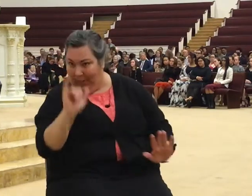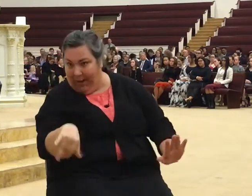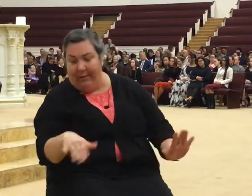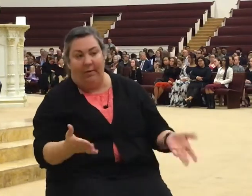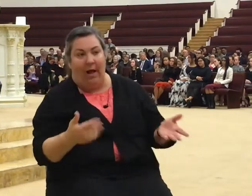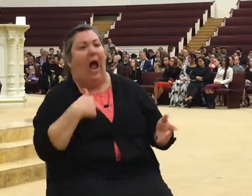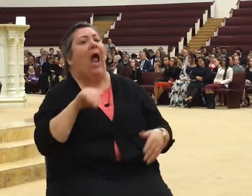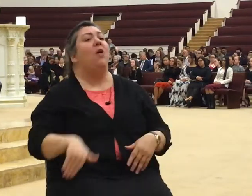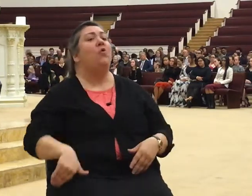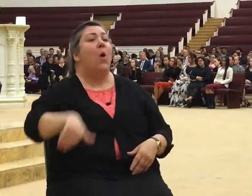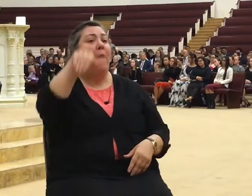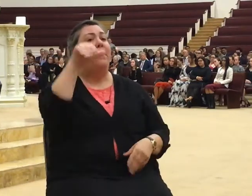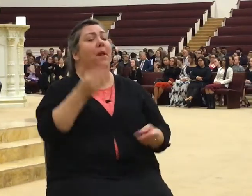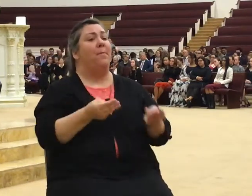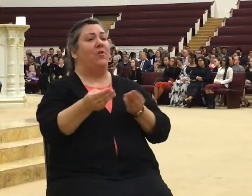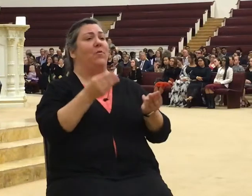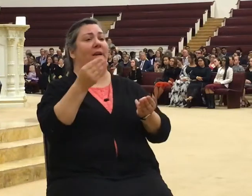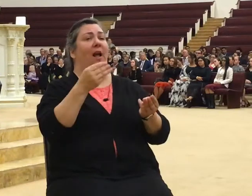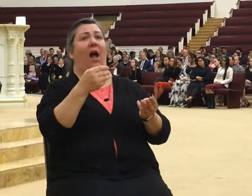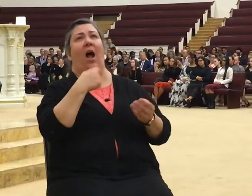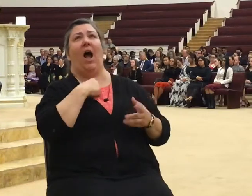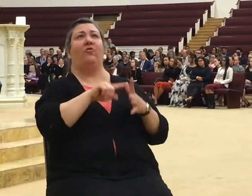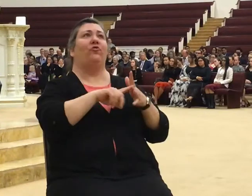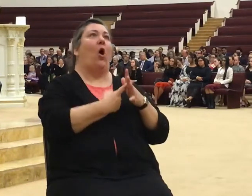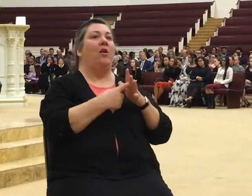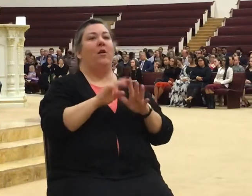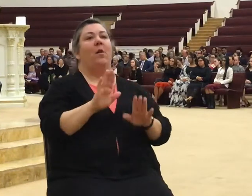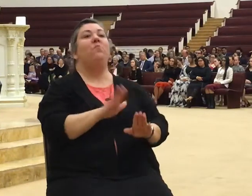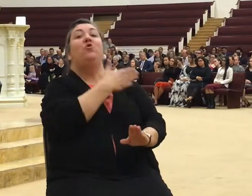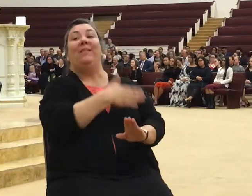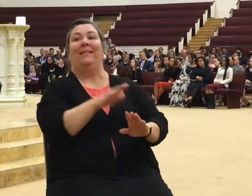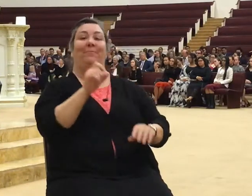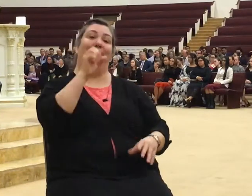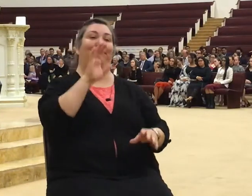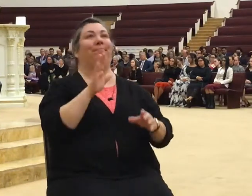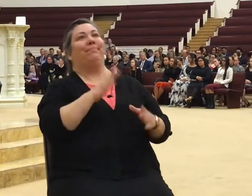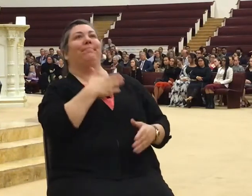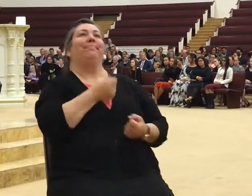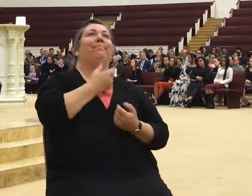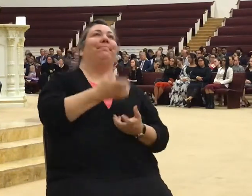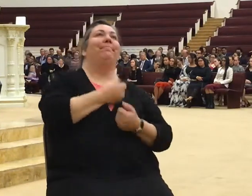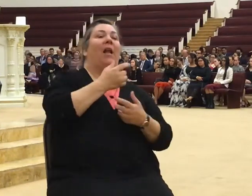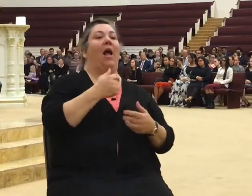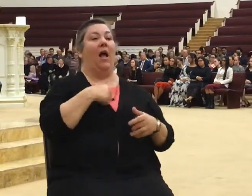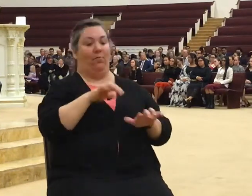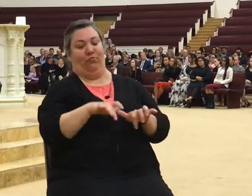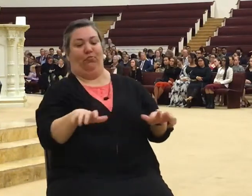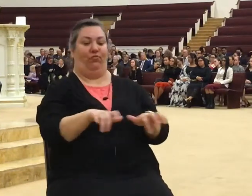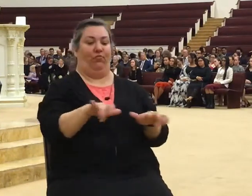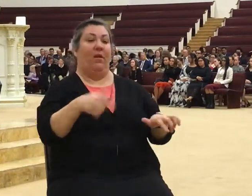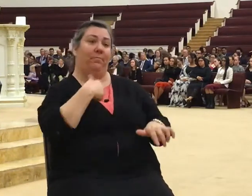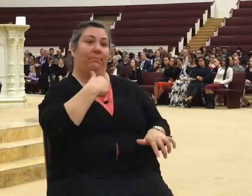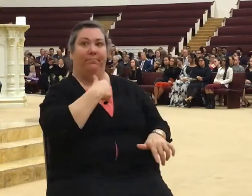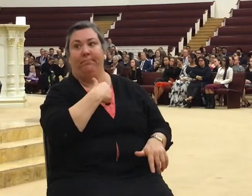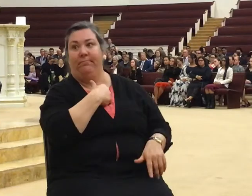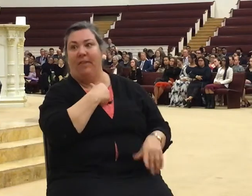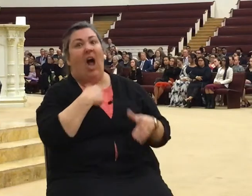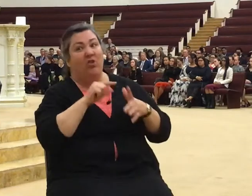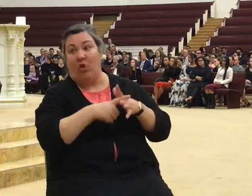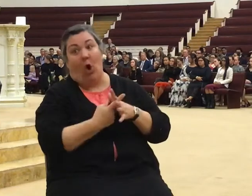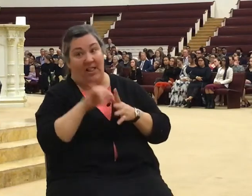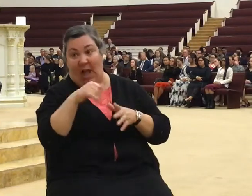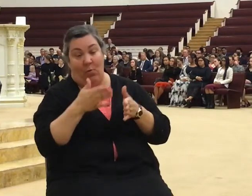I grew up in the ministry thing. I started on the music scene. I played the music in the church. Let me just tell you something. All